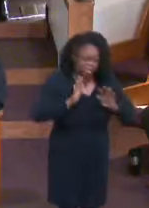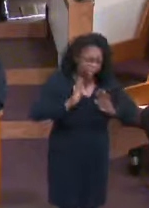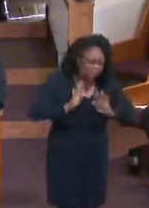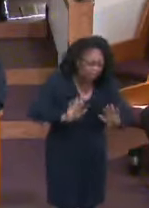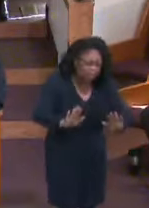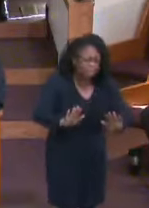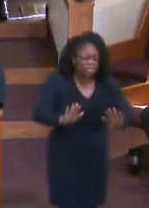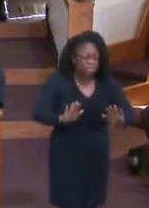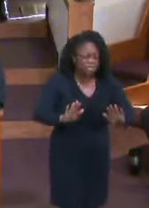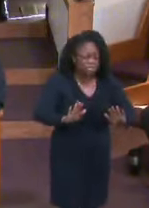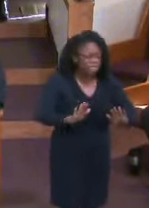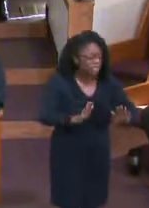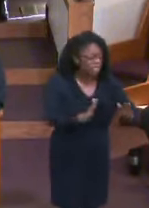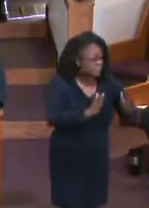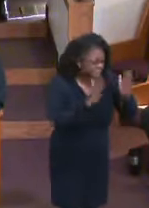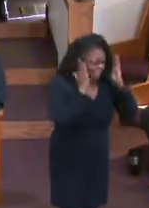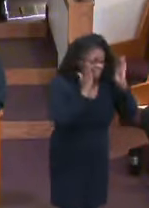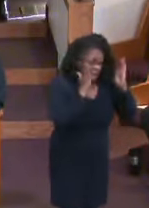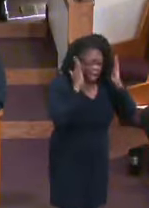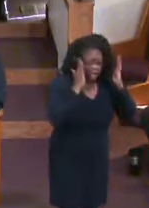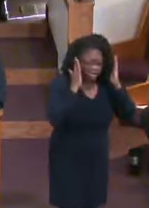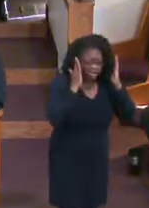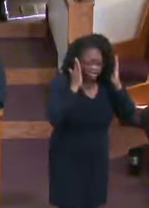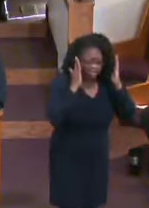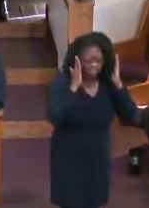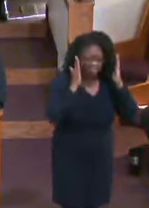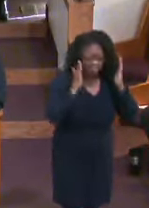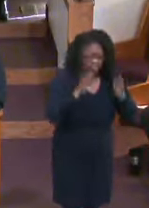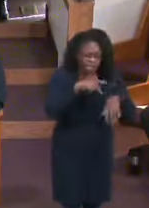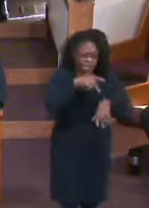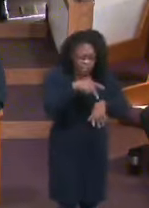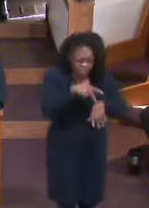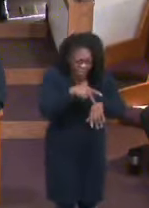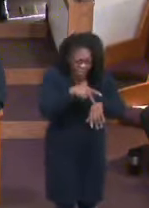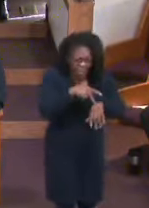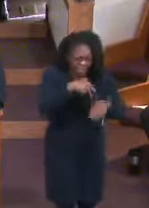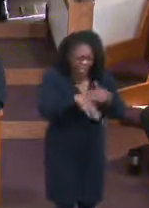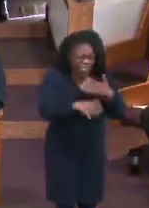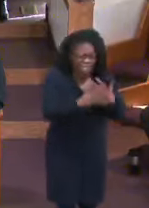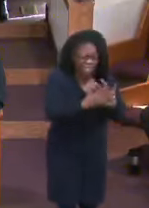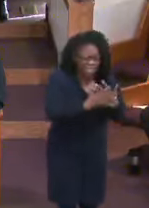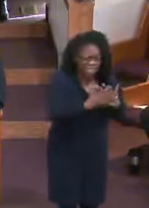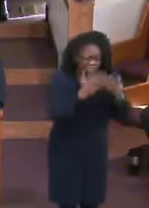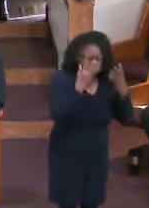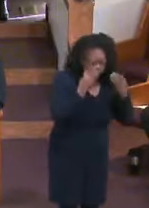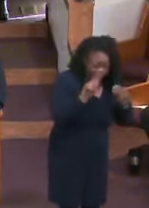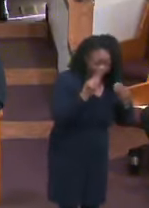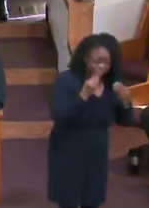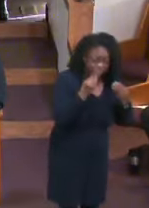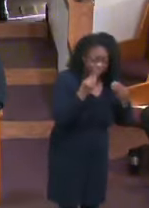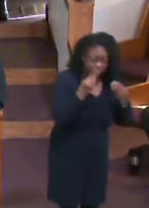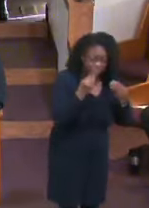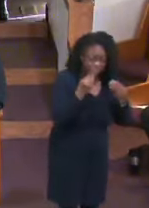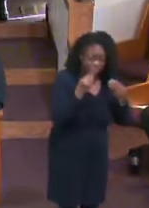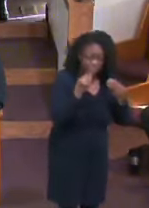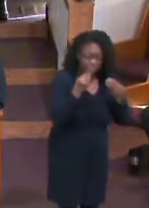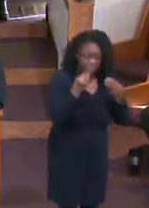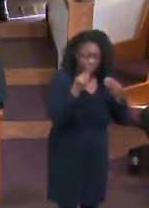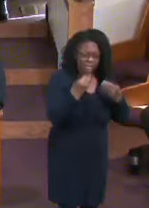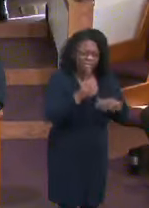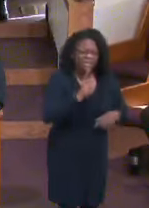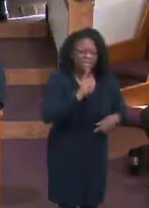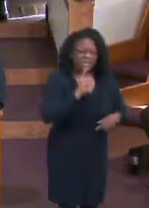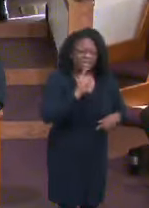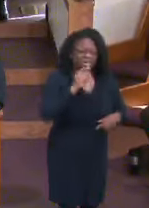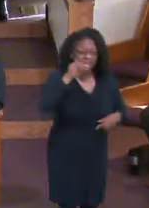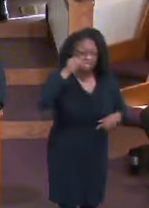to get our attention. Listen to this. Peter is in jail, sleep. The light comes